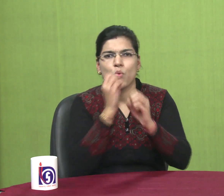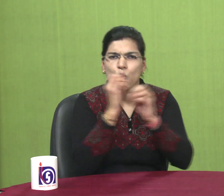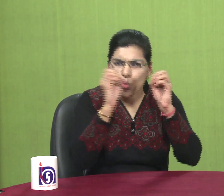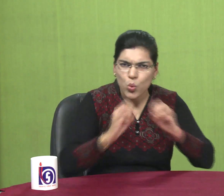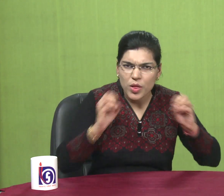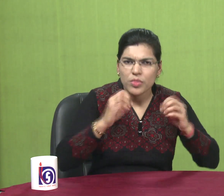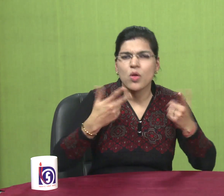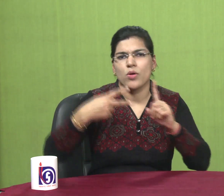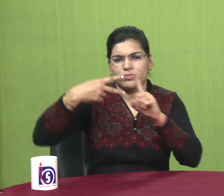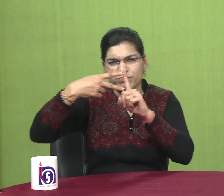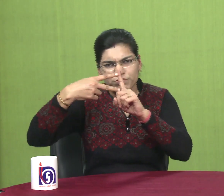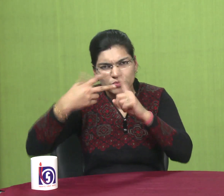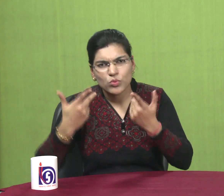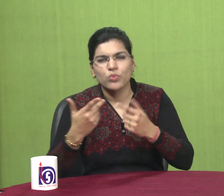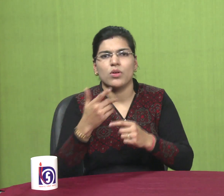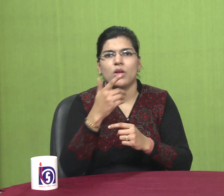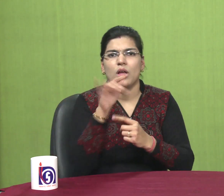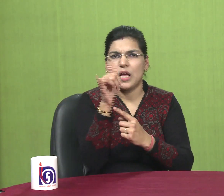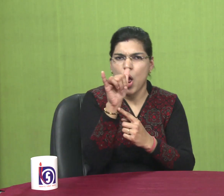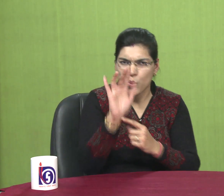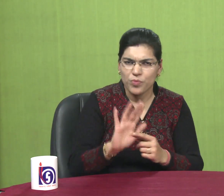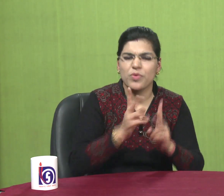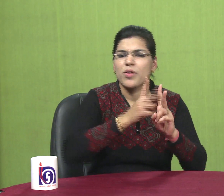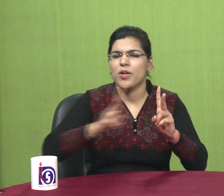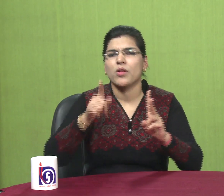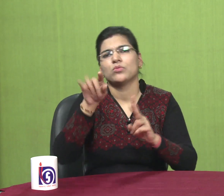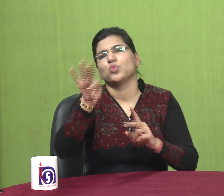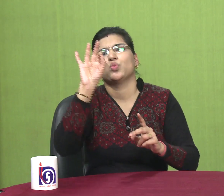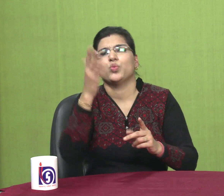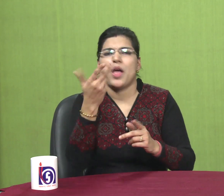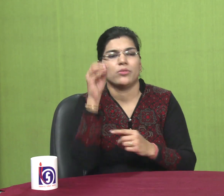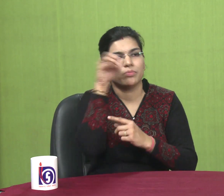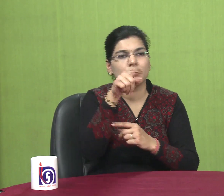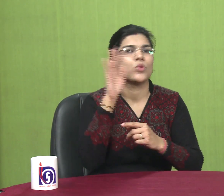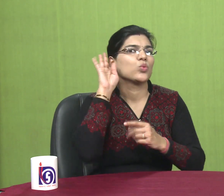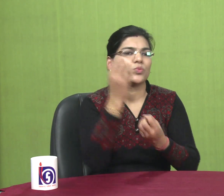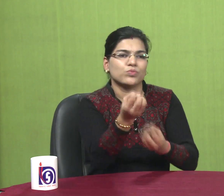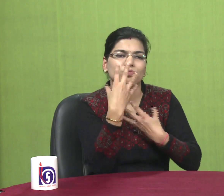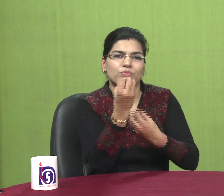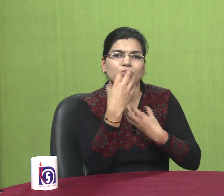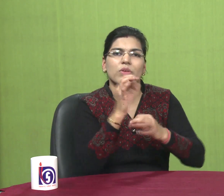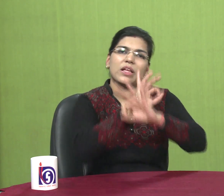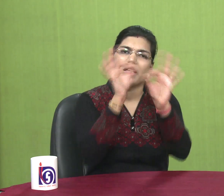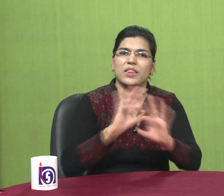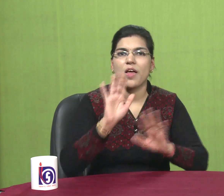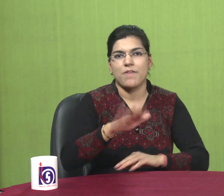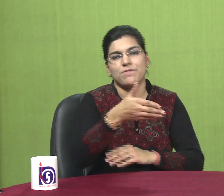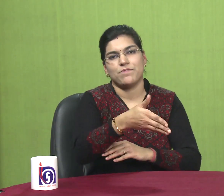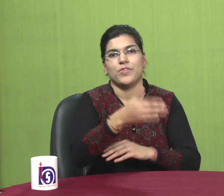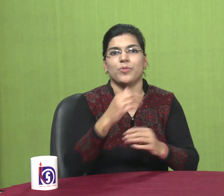The amount of information, however, is vast, that being able to find what you're looking for is a